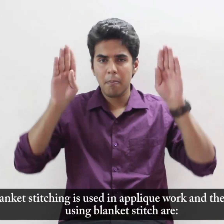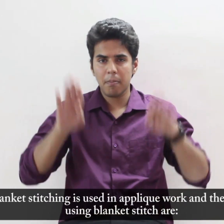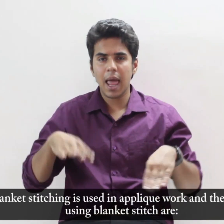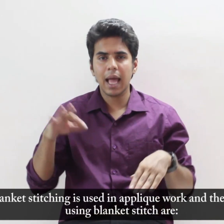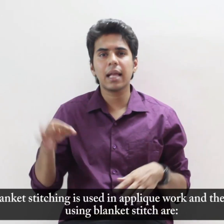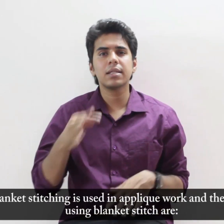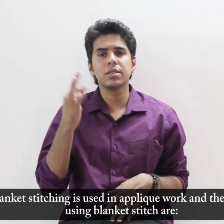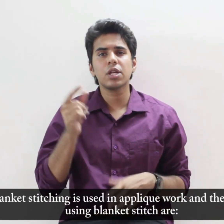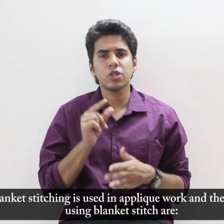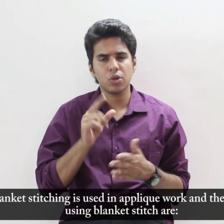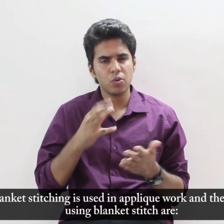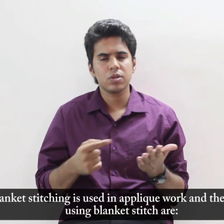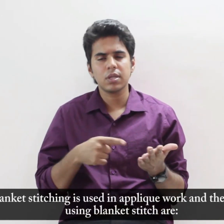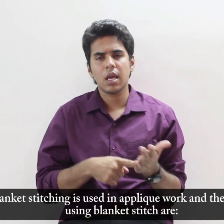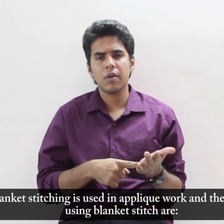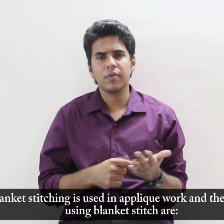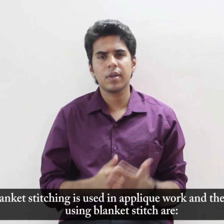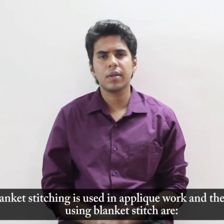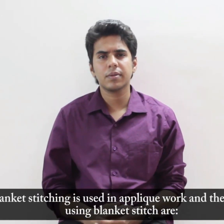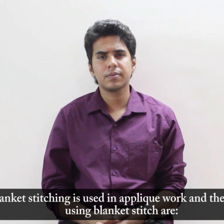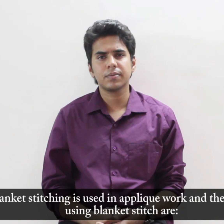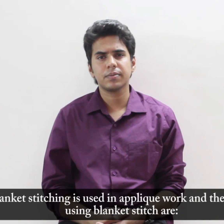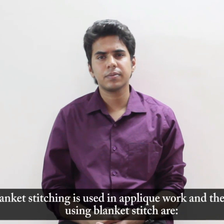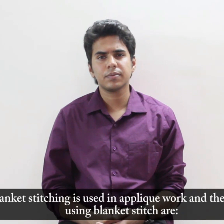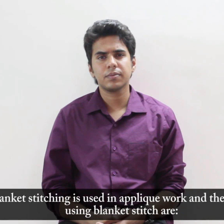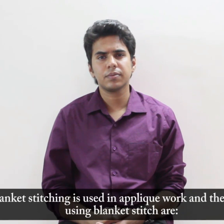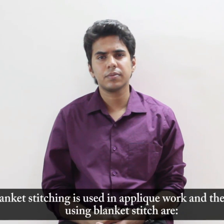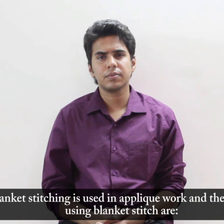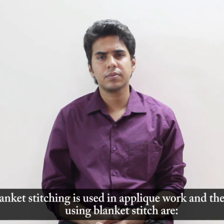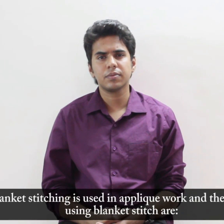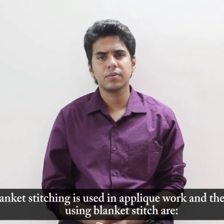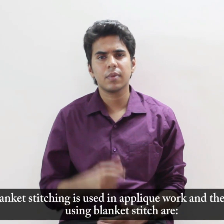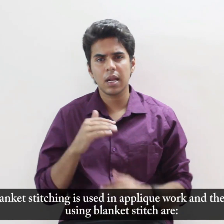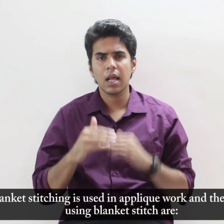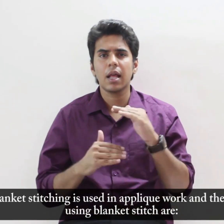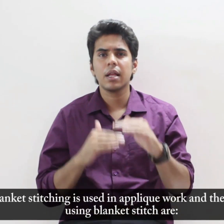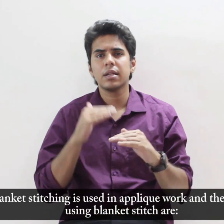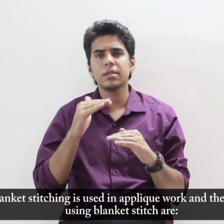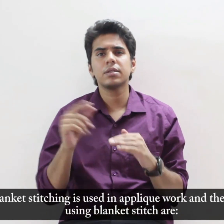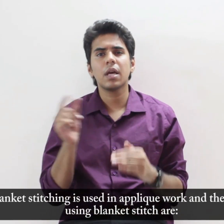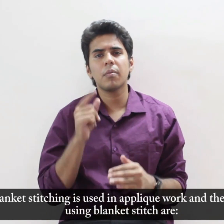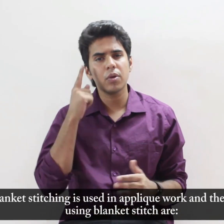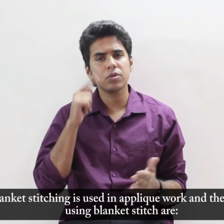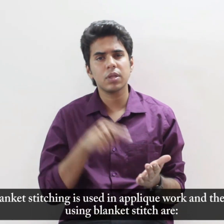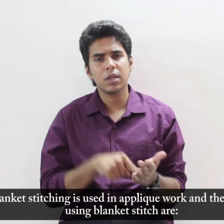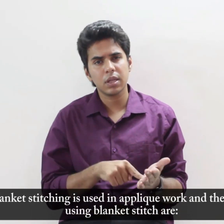Mostly blanket stitching is used in applique work, and the steps involved using blanket stitch are: